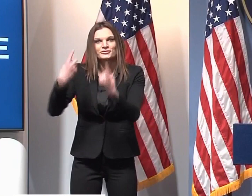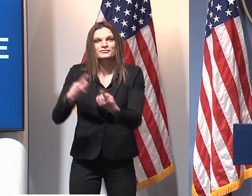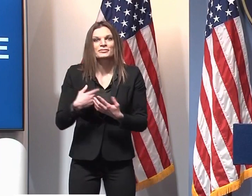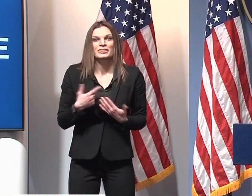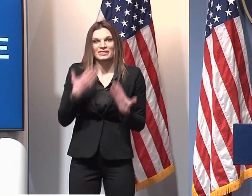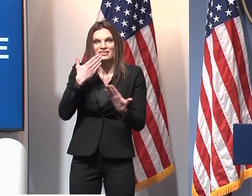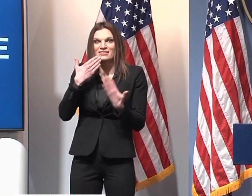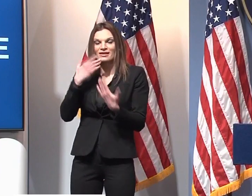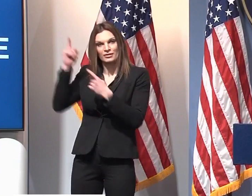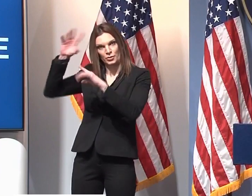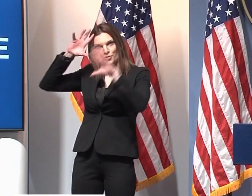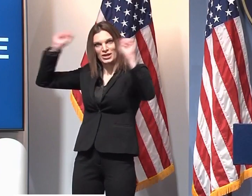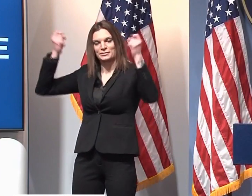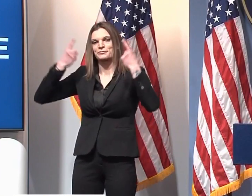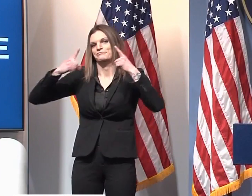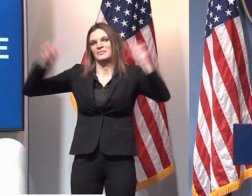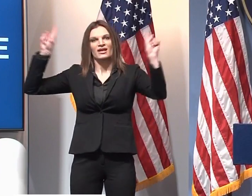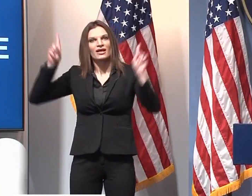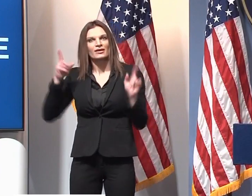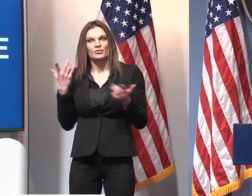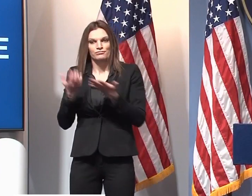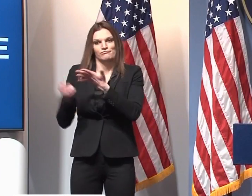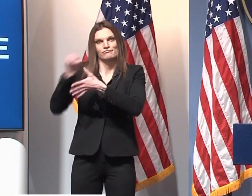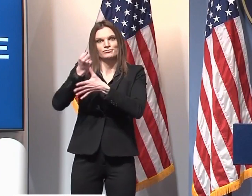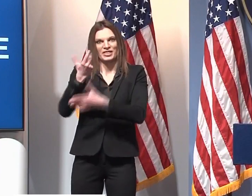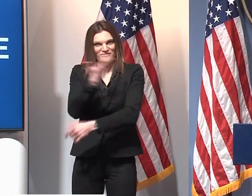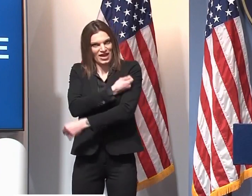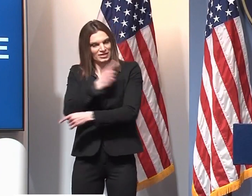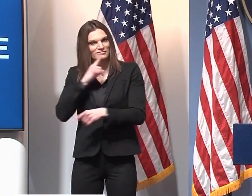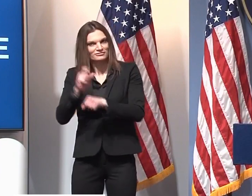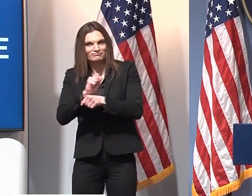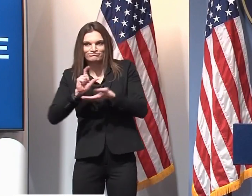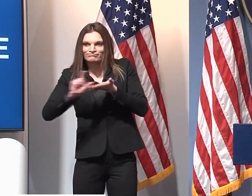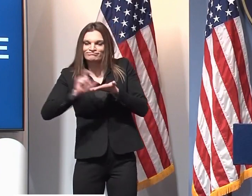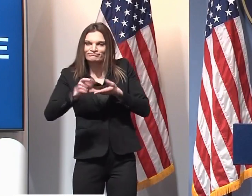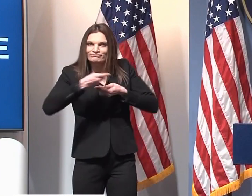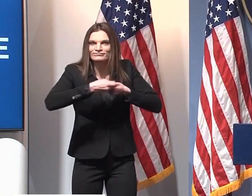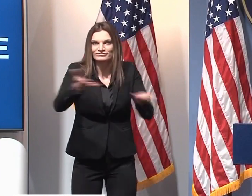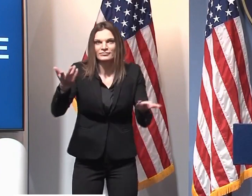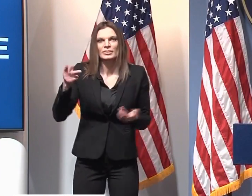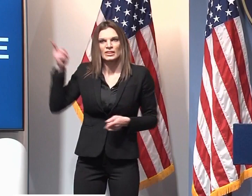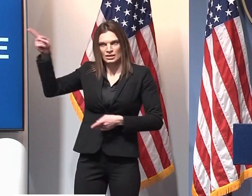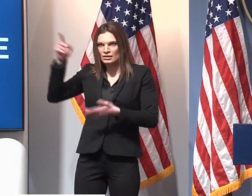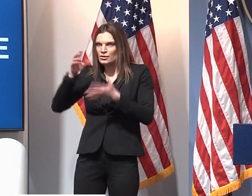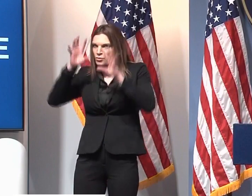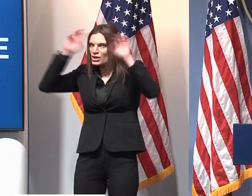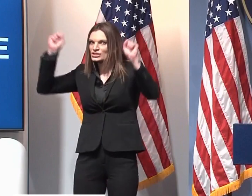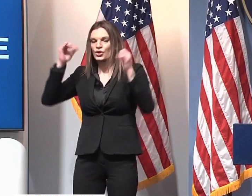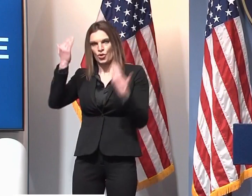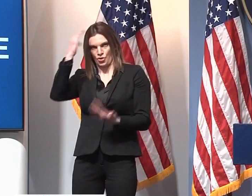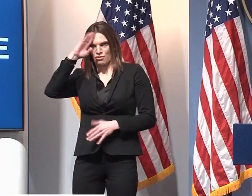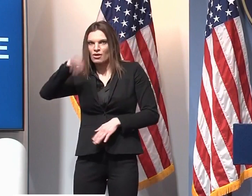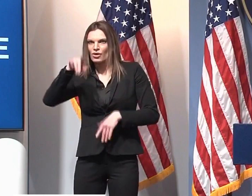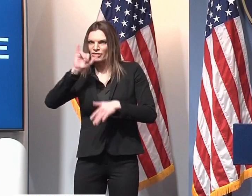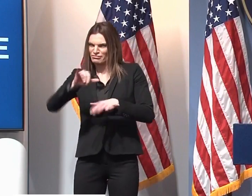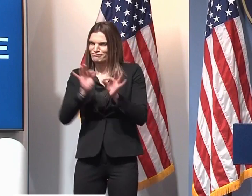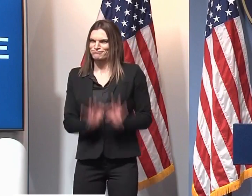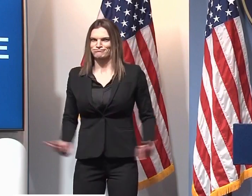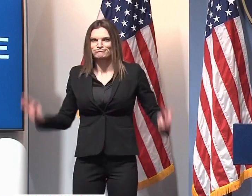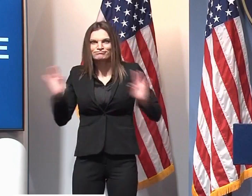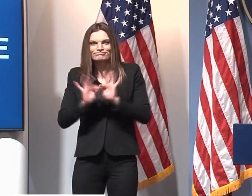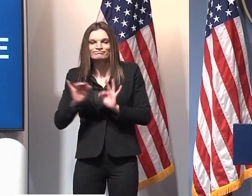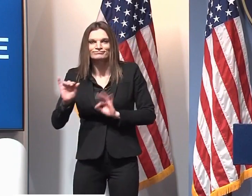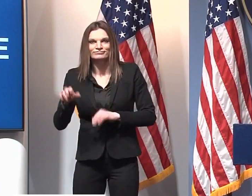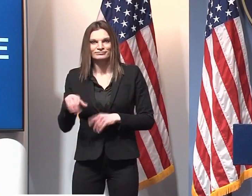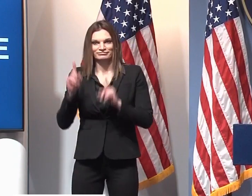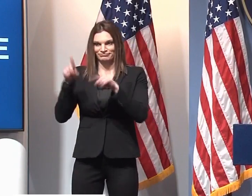is prioritizing vaccine rollouts, the purchase of and dissemination of vaccines, ramping it up every single week since he's